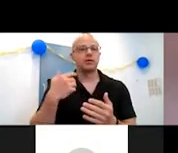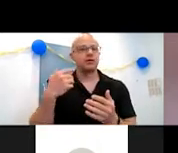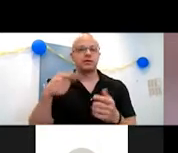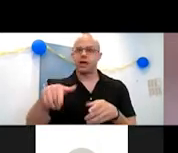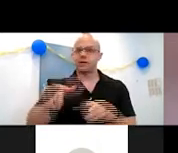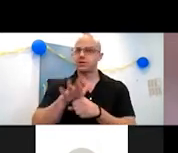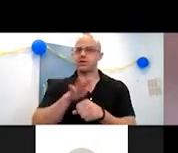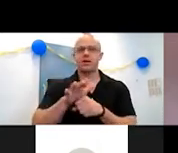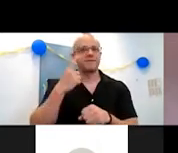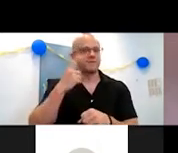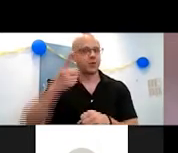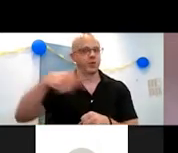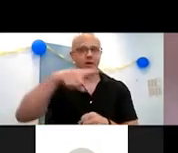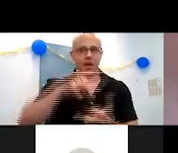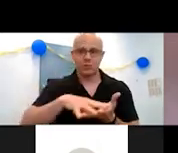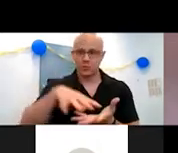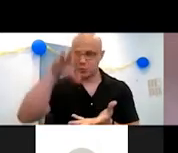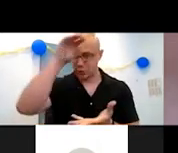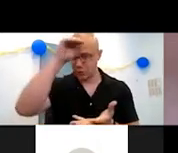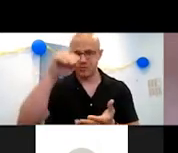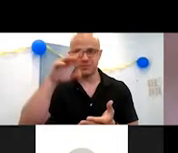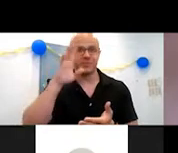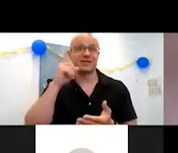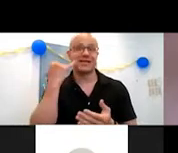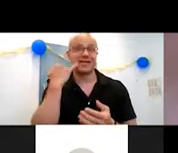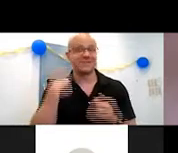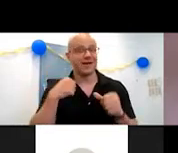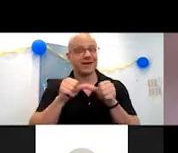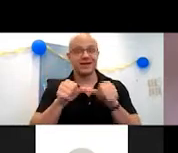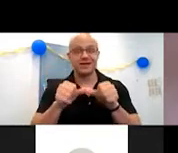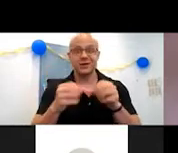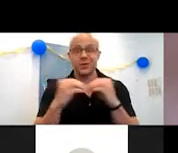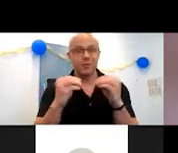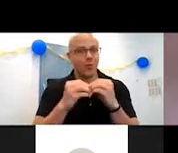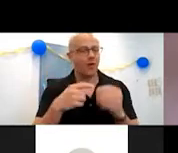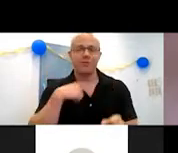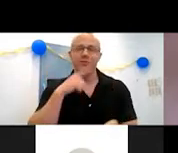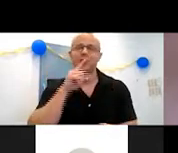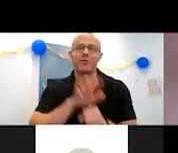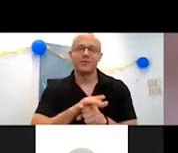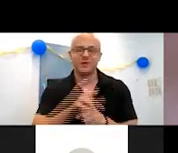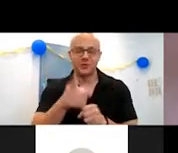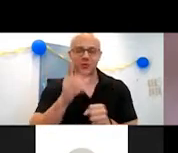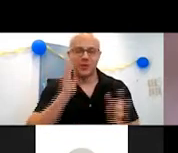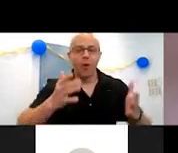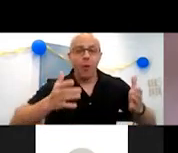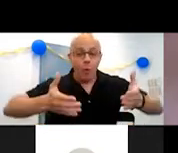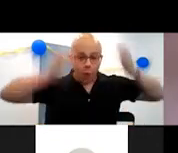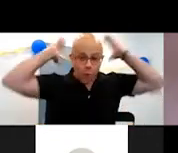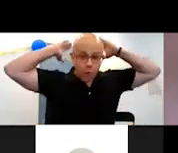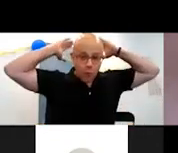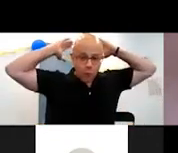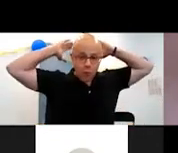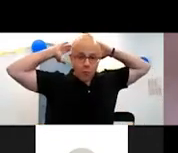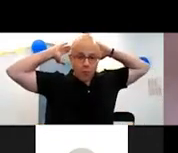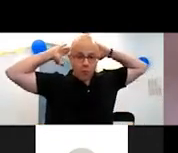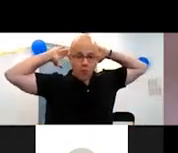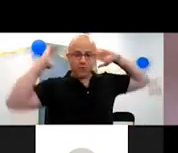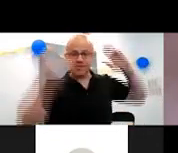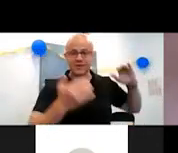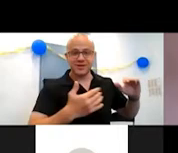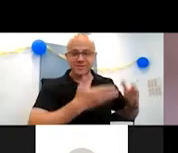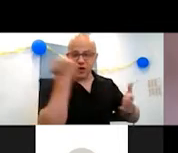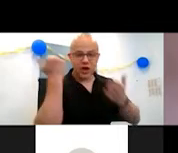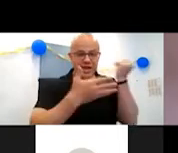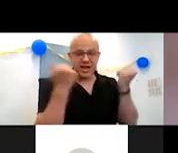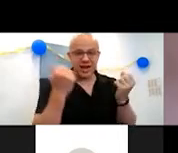Now, I'm finished with the 2 lists for today. It's so much for you to learn. If I confuse you, you will be overwhelmed